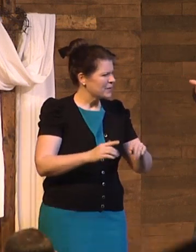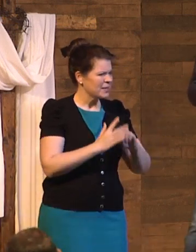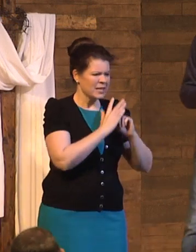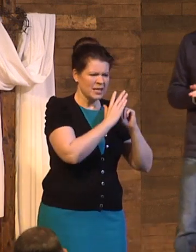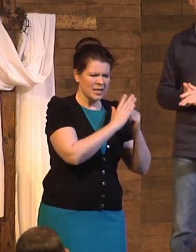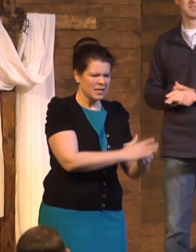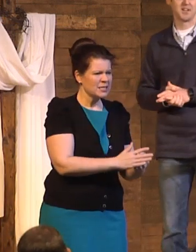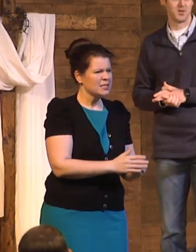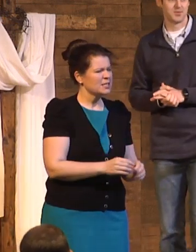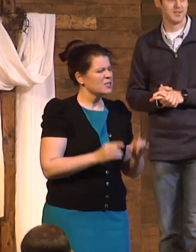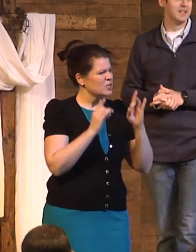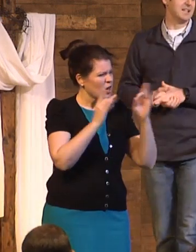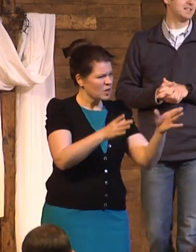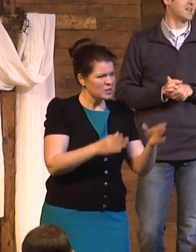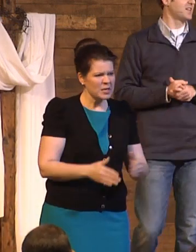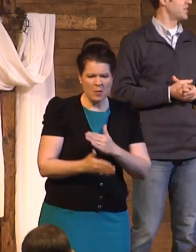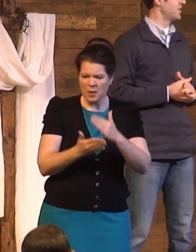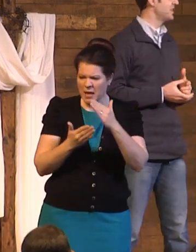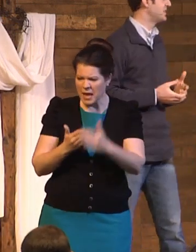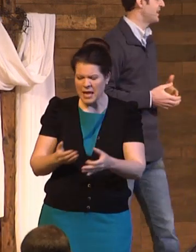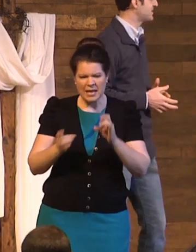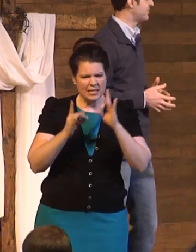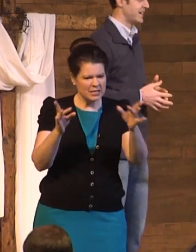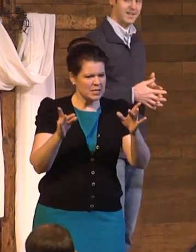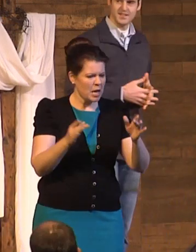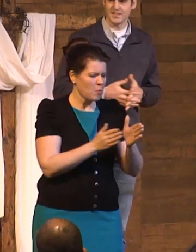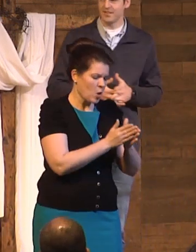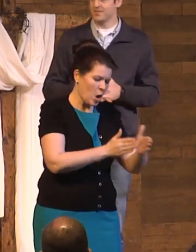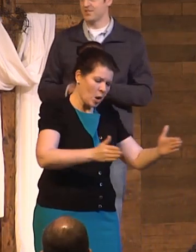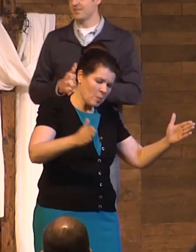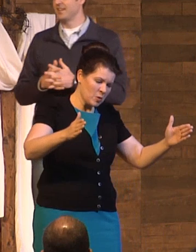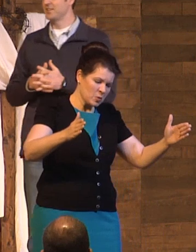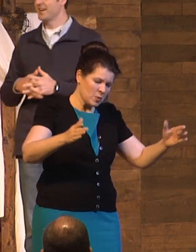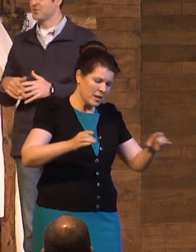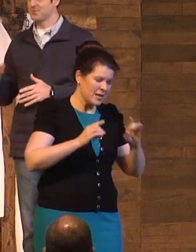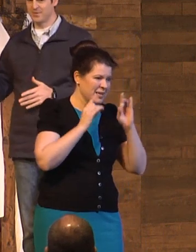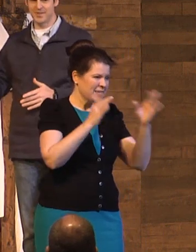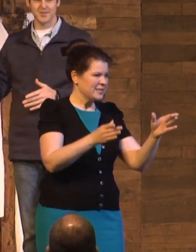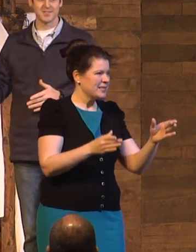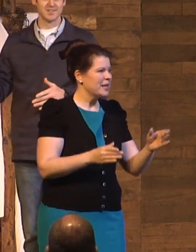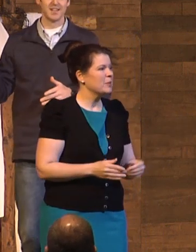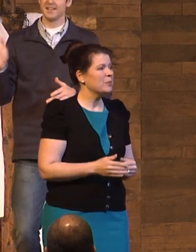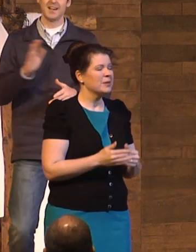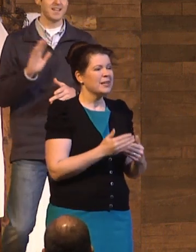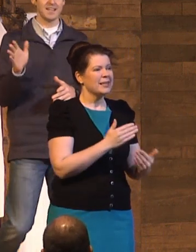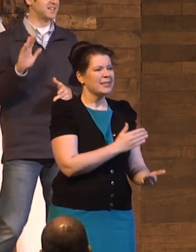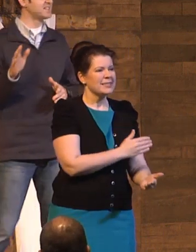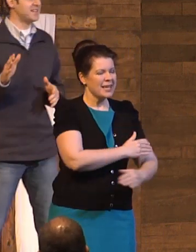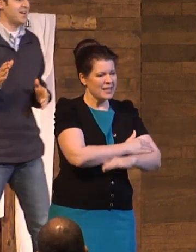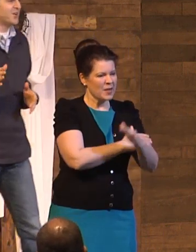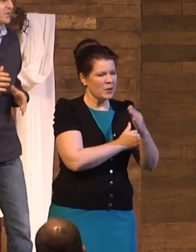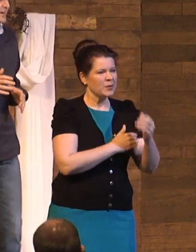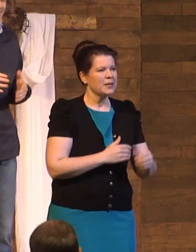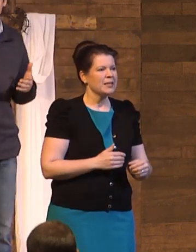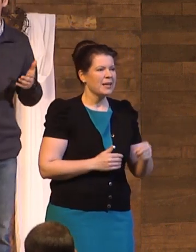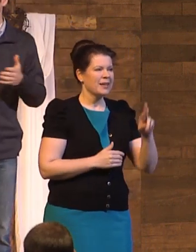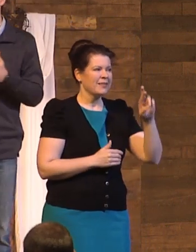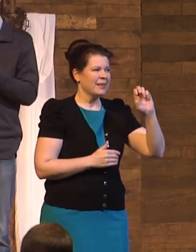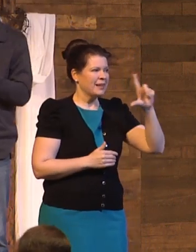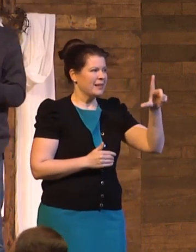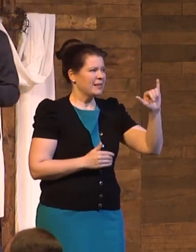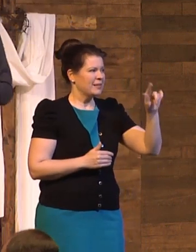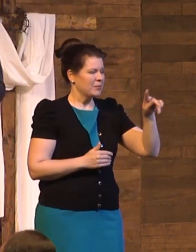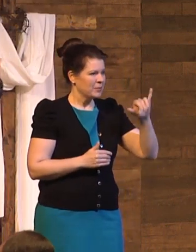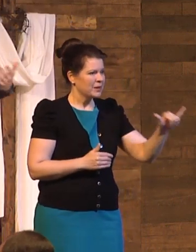terrible, everything in between is terrible. It's like the early days of reality television. Any of you guys remember those? Not like it is now where, you know,